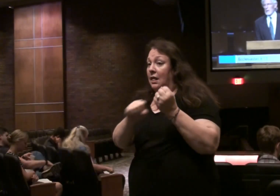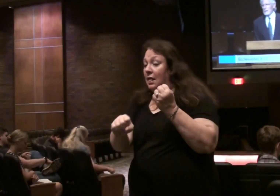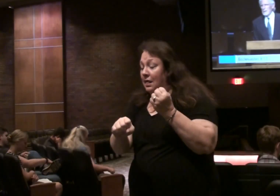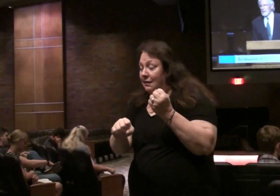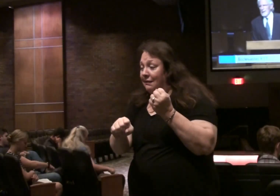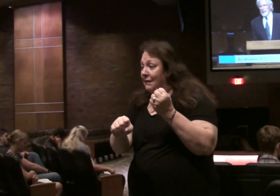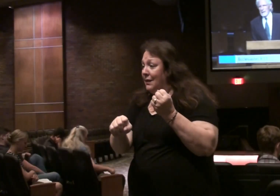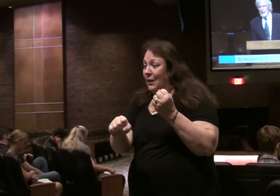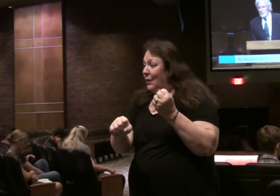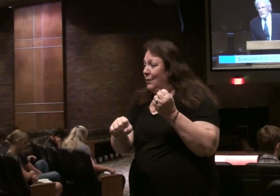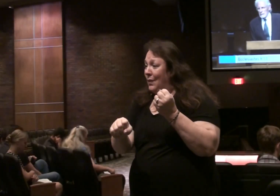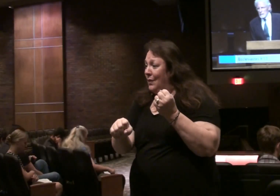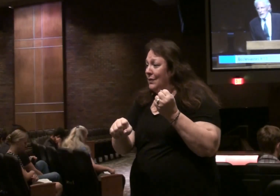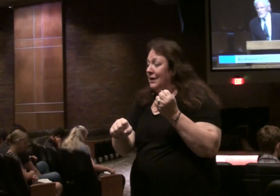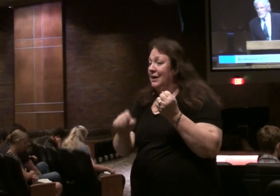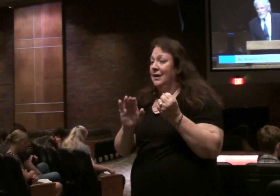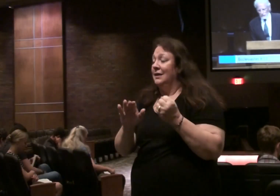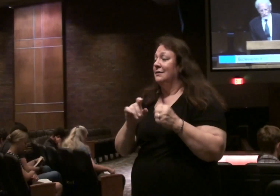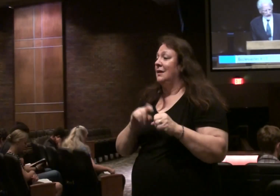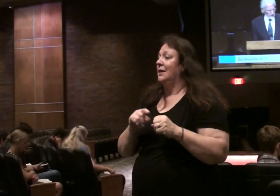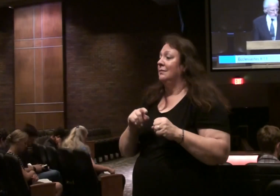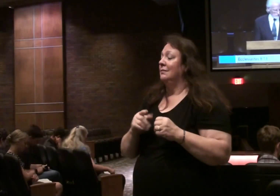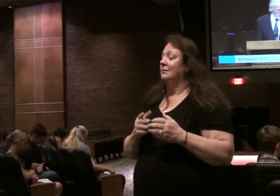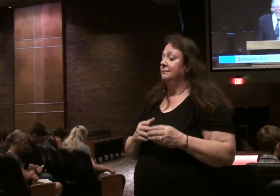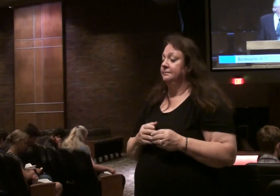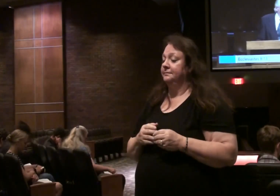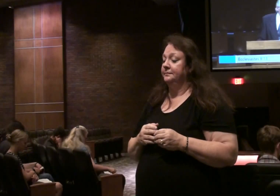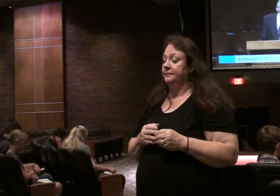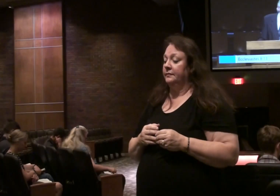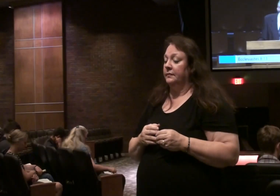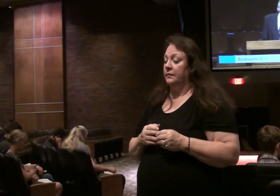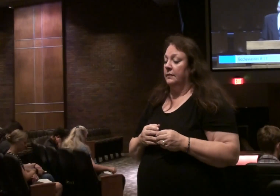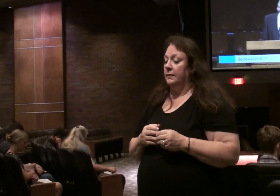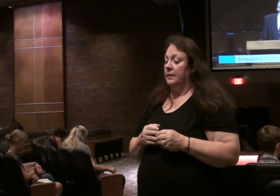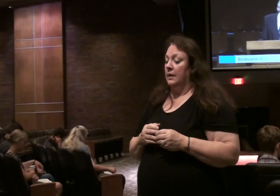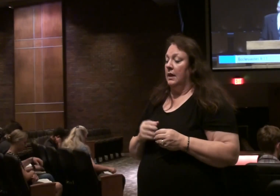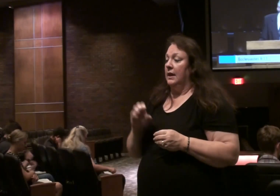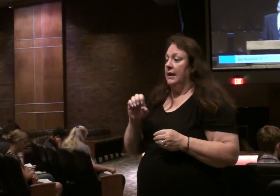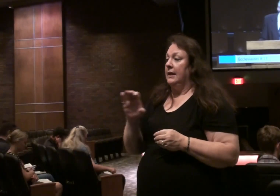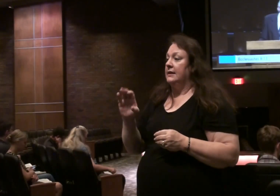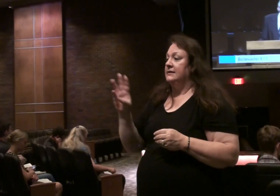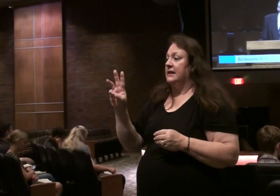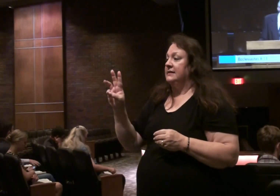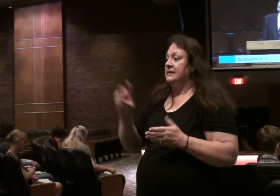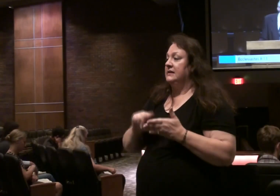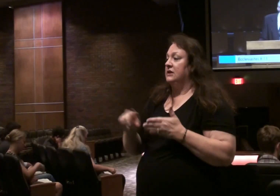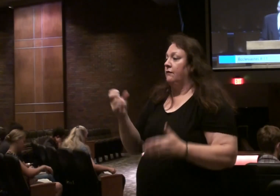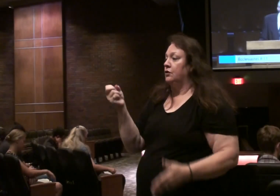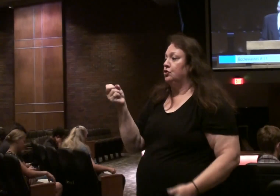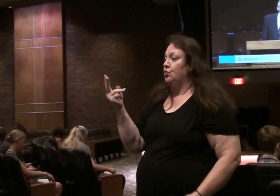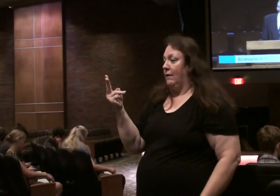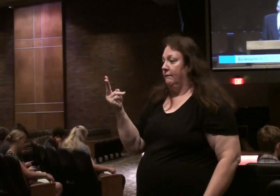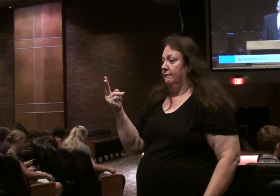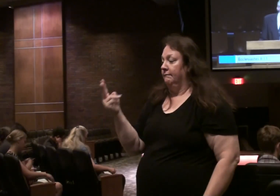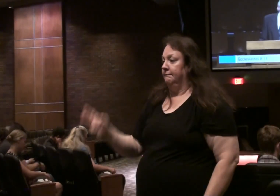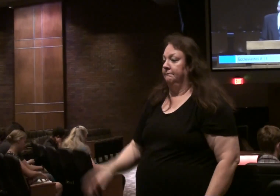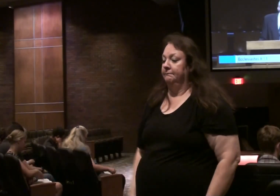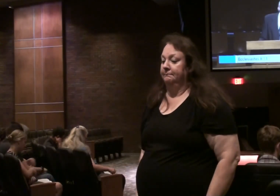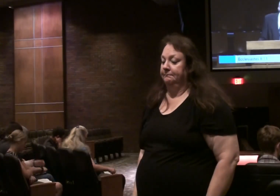a shadow. Any lengthening of his days is like a shadow. Come back to chapter 6, verse 12. We saw that